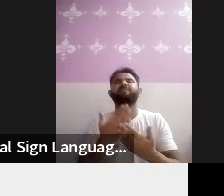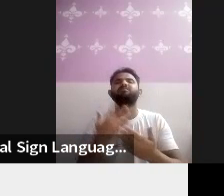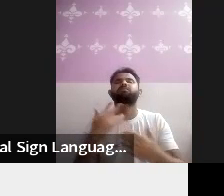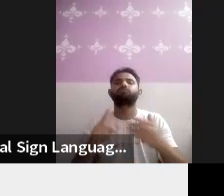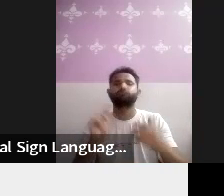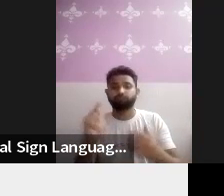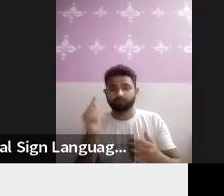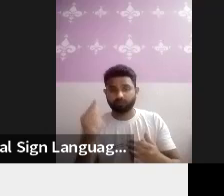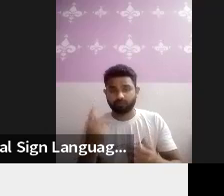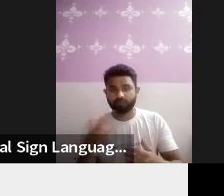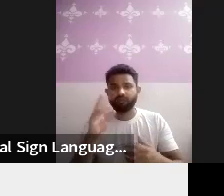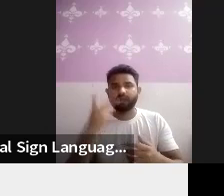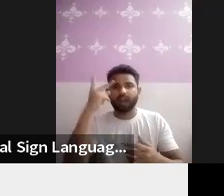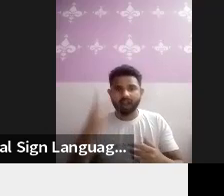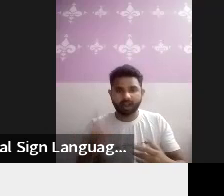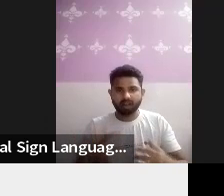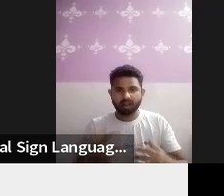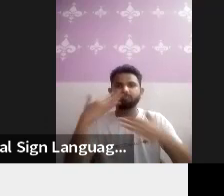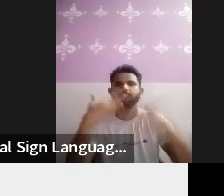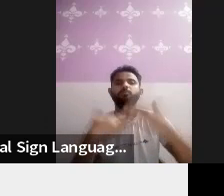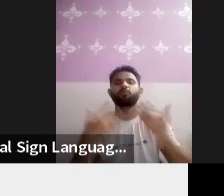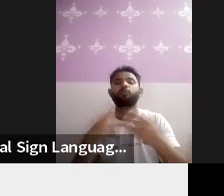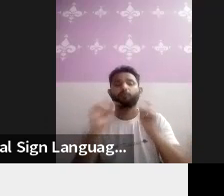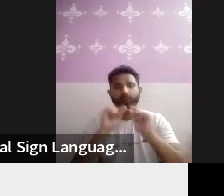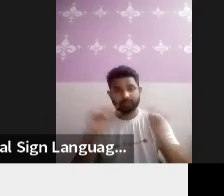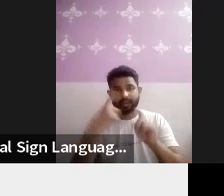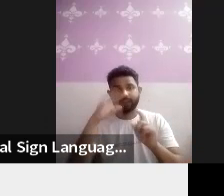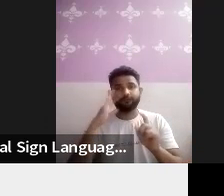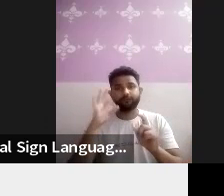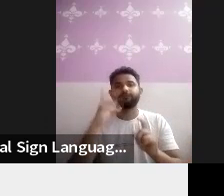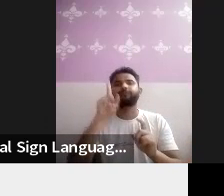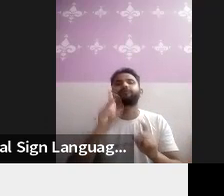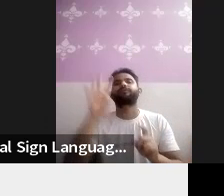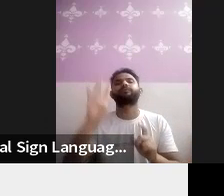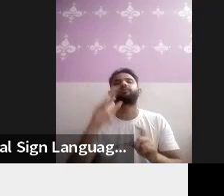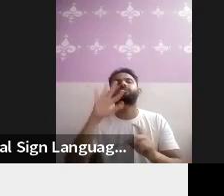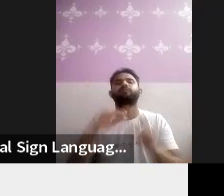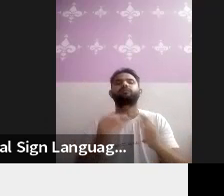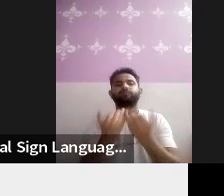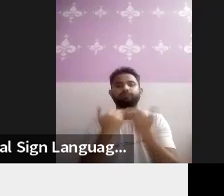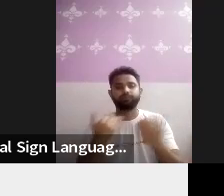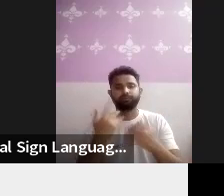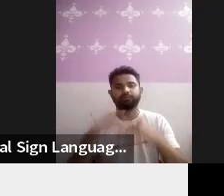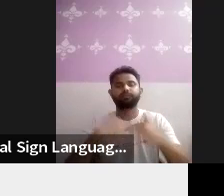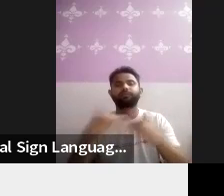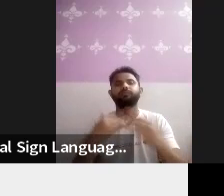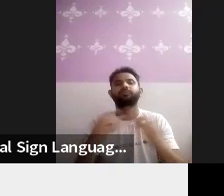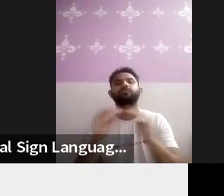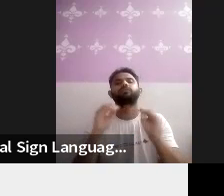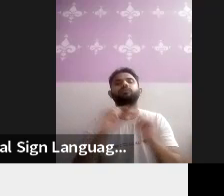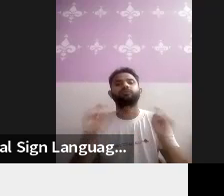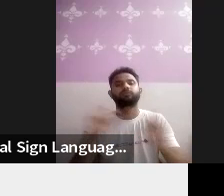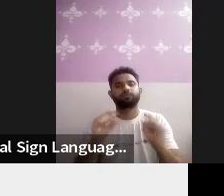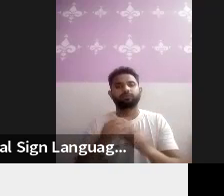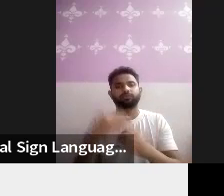has mobility issues is the toilet, because you can't run around looking for a toilet. You have to go quickly and efficiently to the